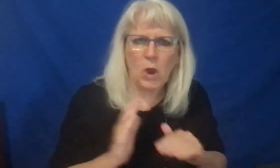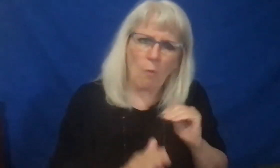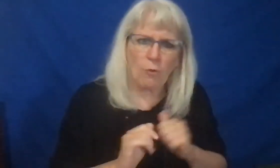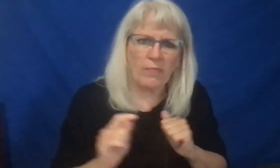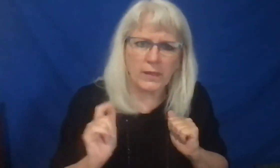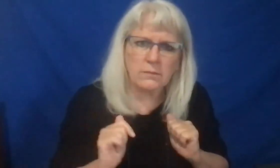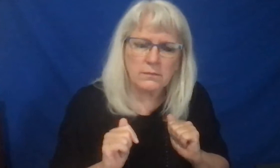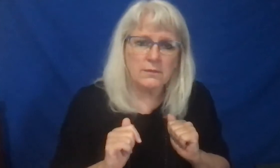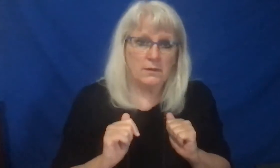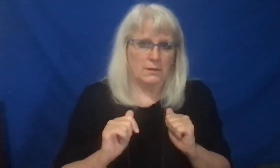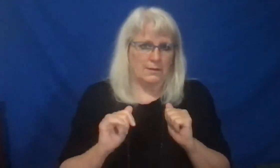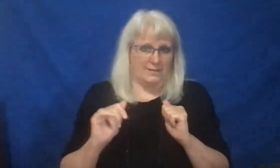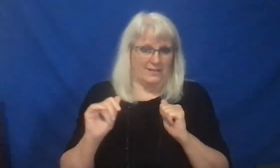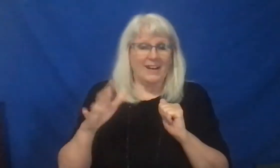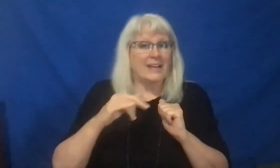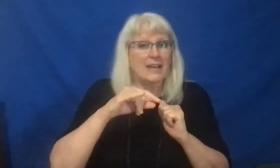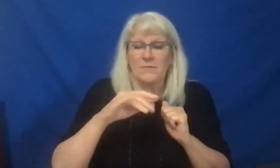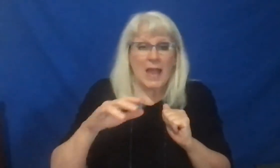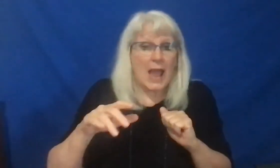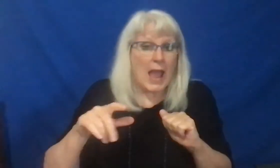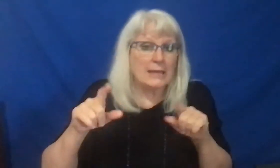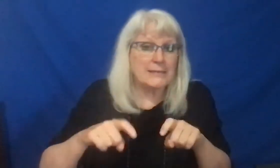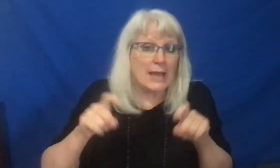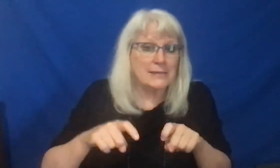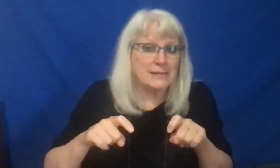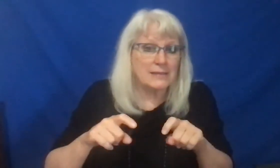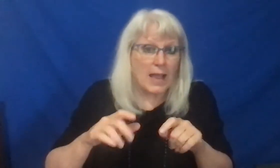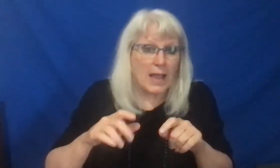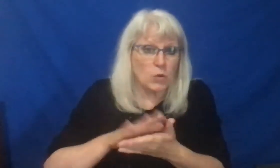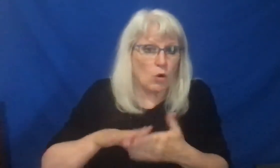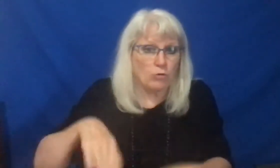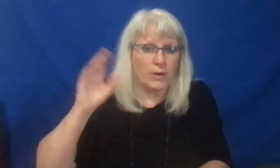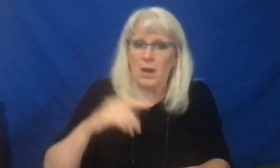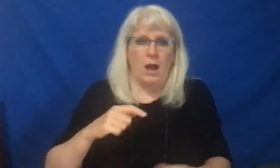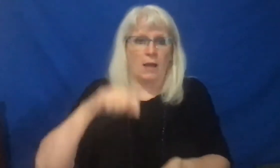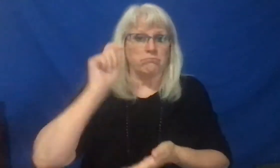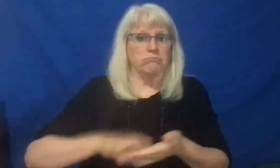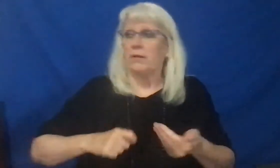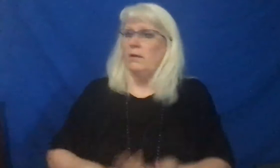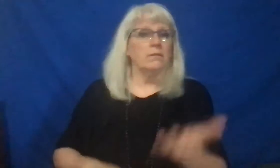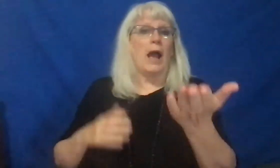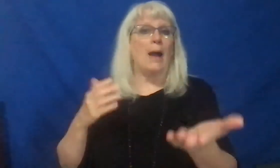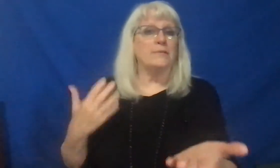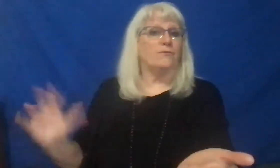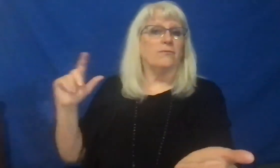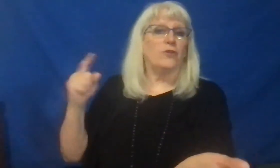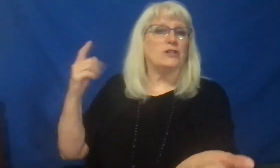had to be the first one done with her test, even if the answers were wrong. So like this idea of like slowing down a little